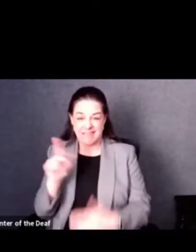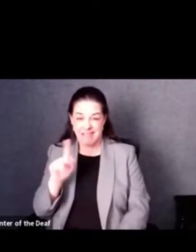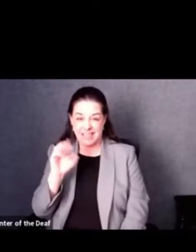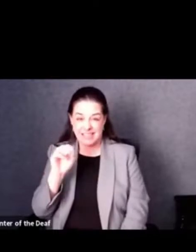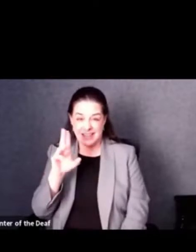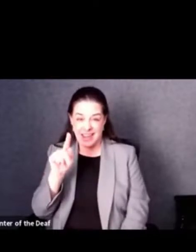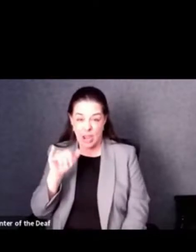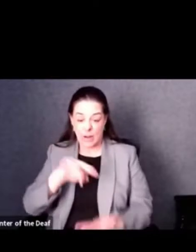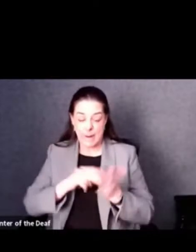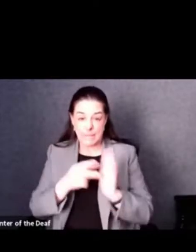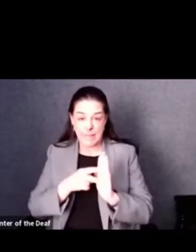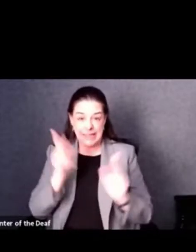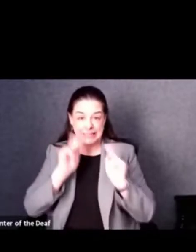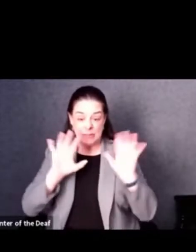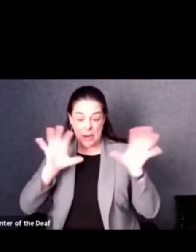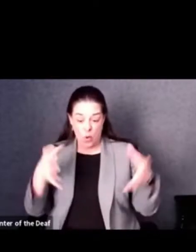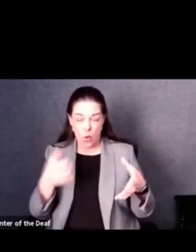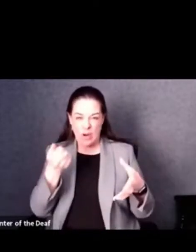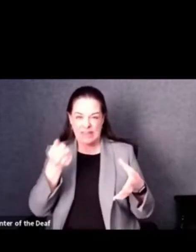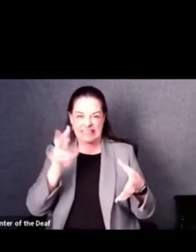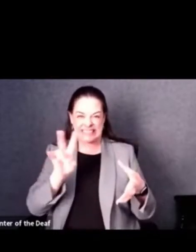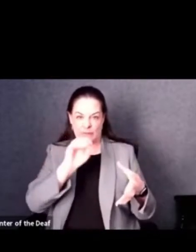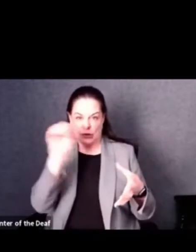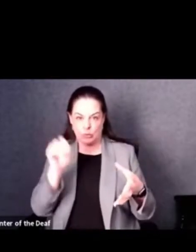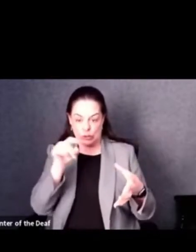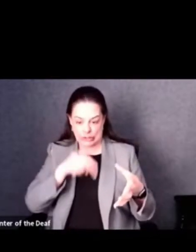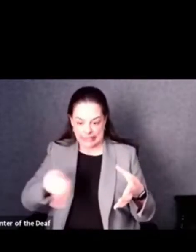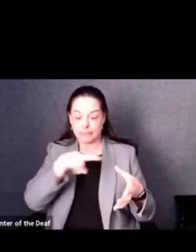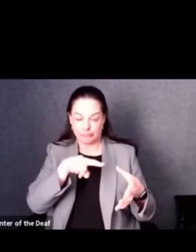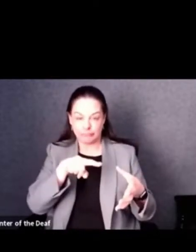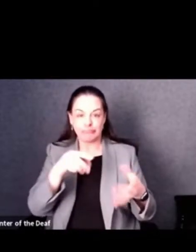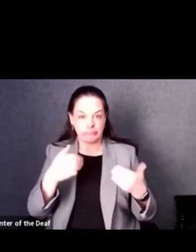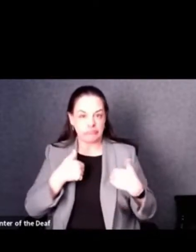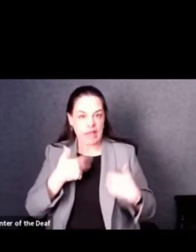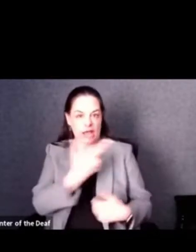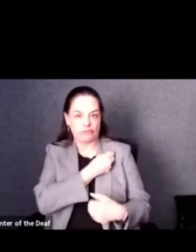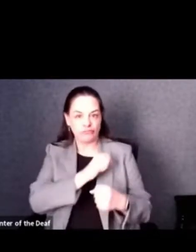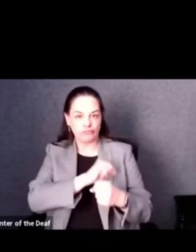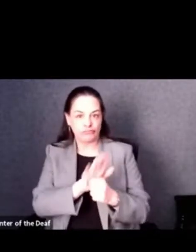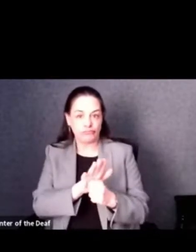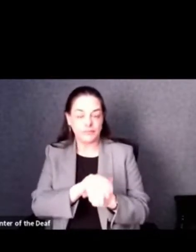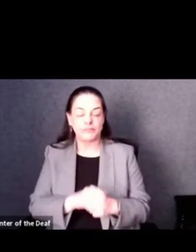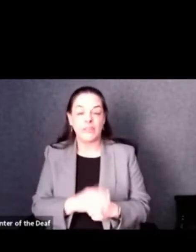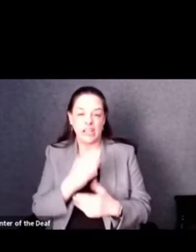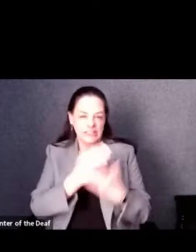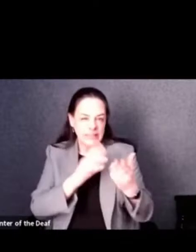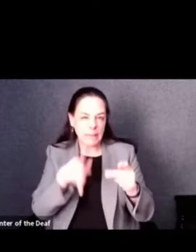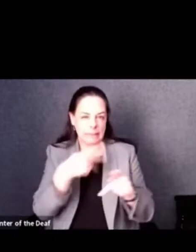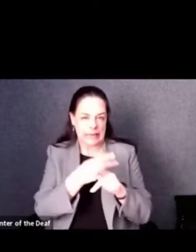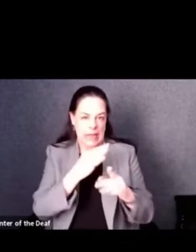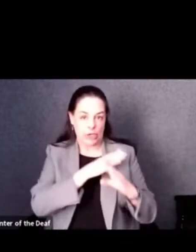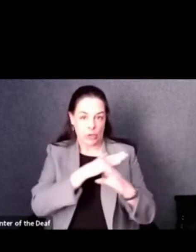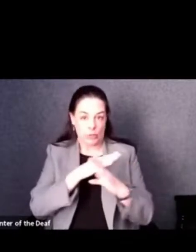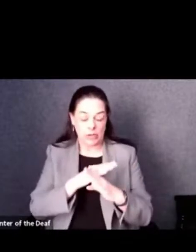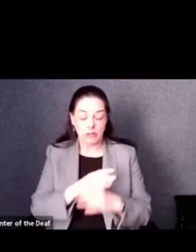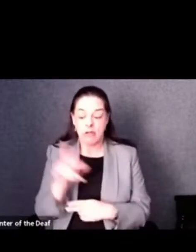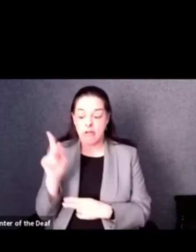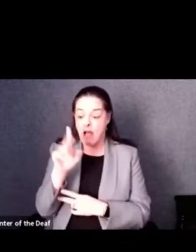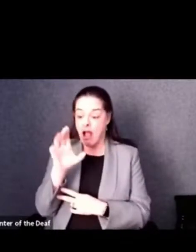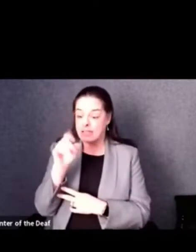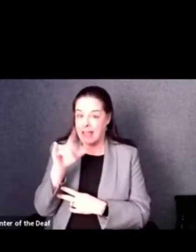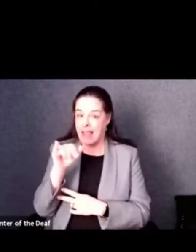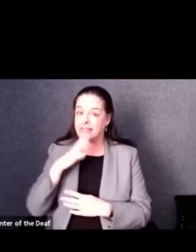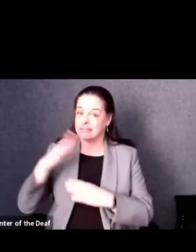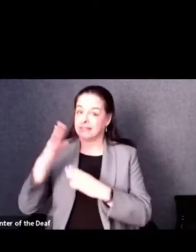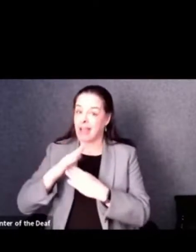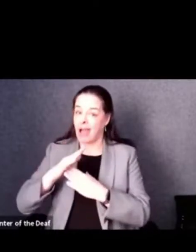17% of our folks in our community have some level of protection. Knox County continues to lead the big 4 metro counties and the percent